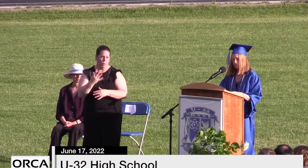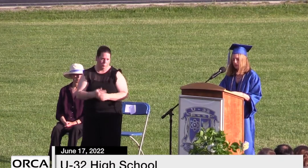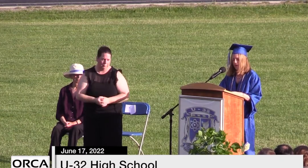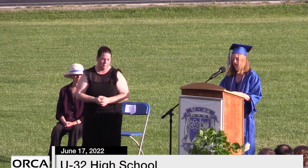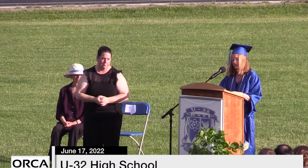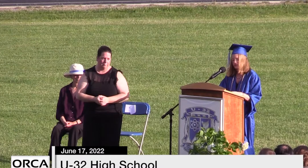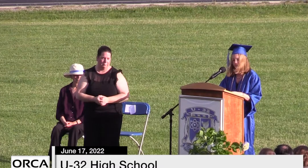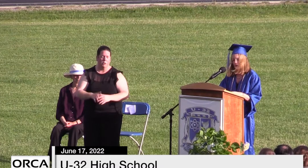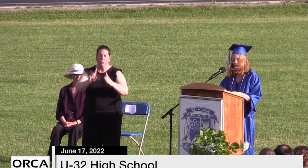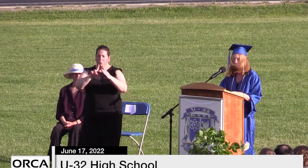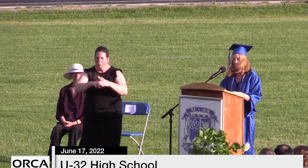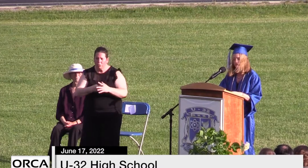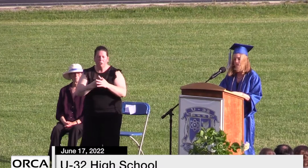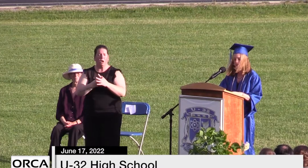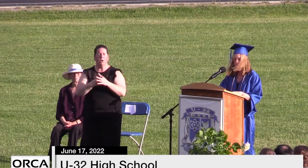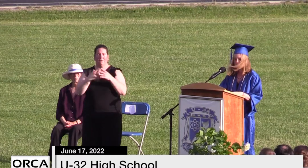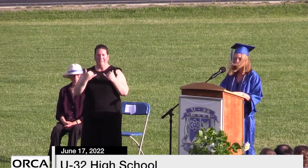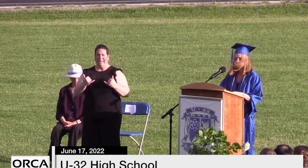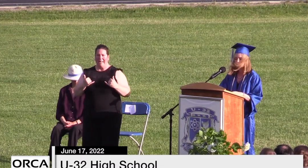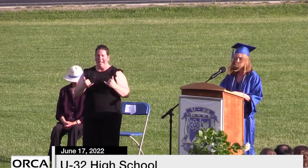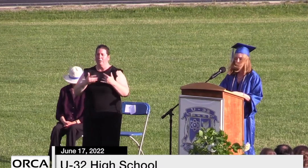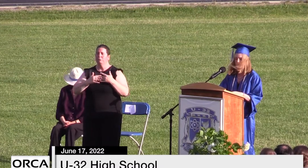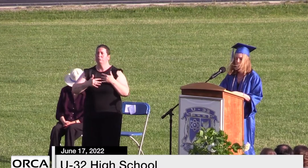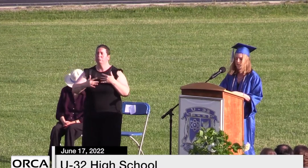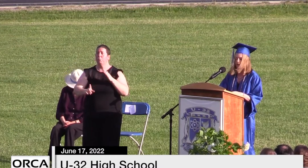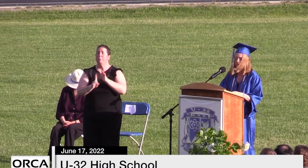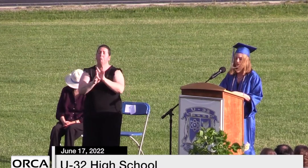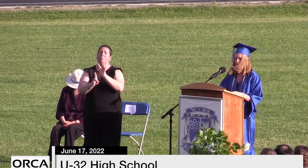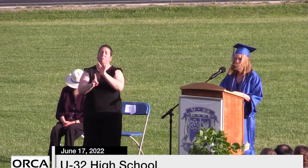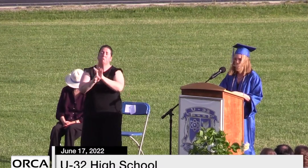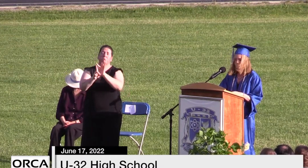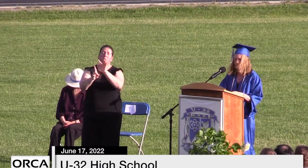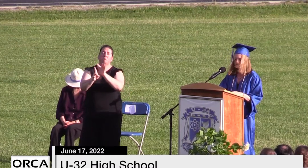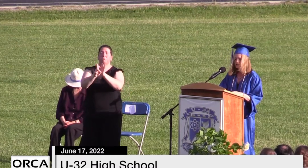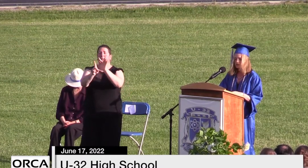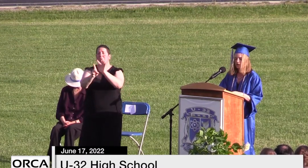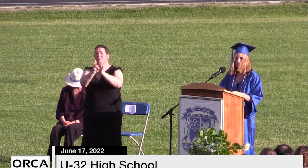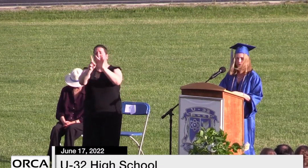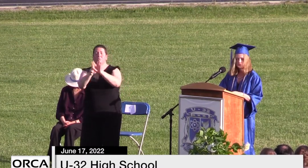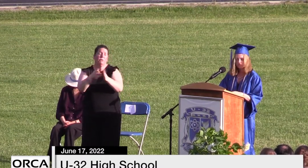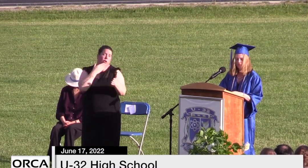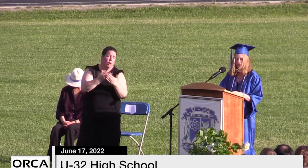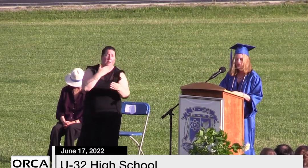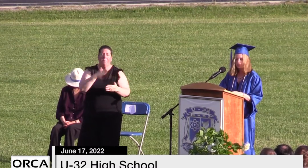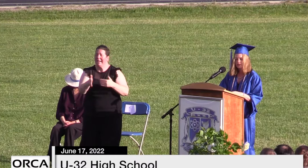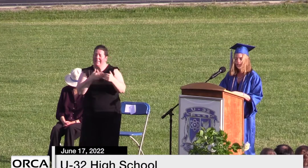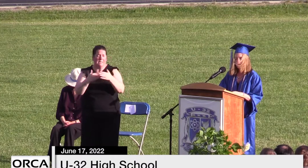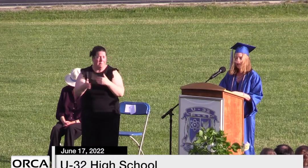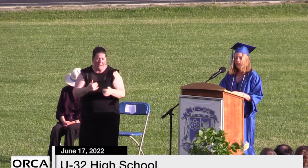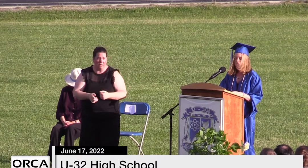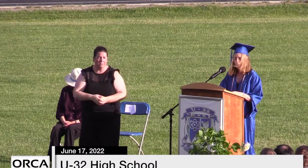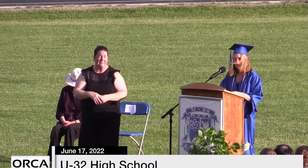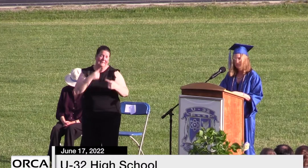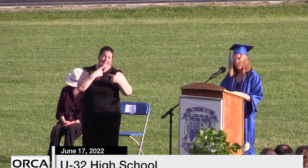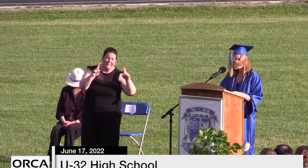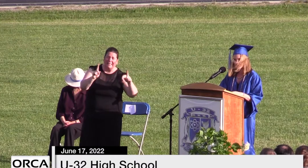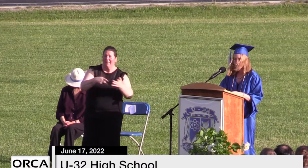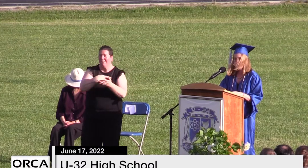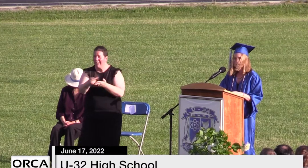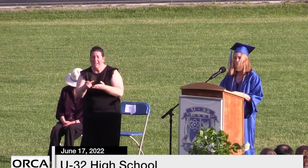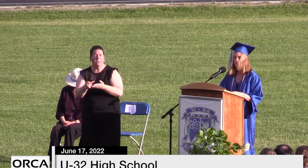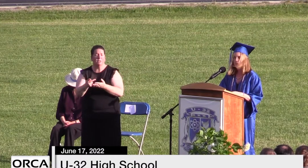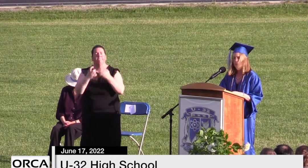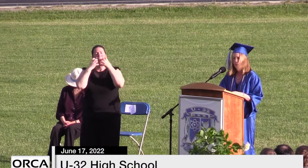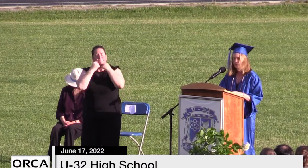the world, in the years that follow, continue to take things as they come, celebrate your successes, push through your failures, and cherish most